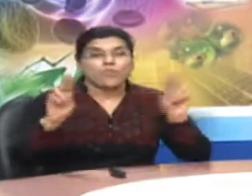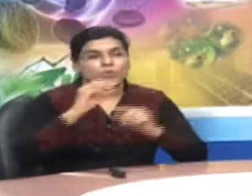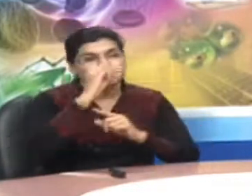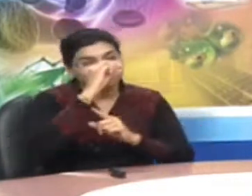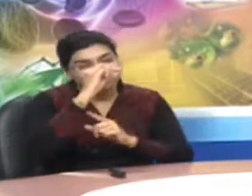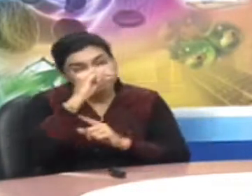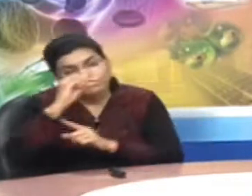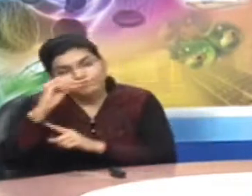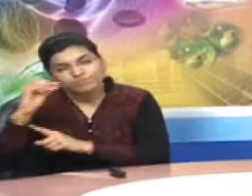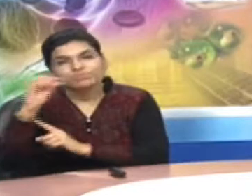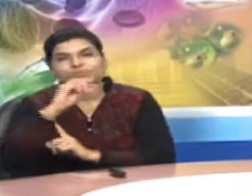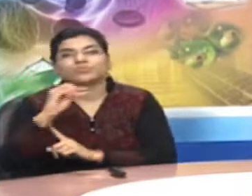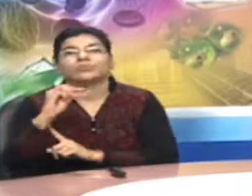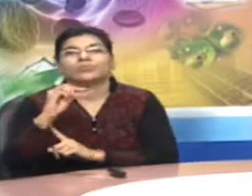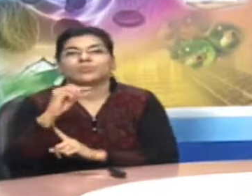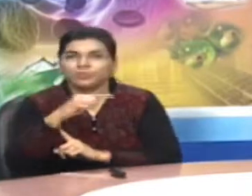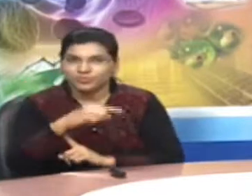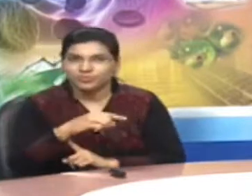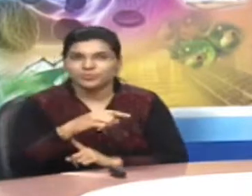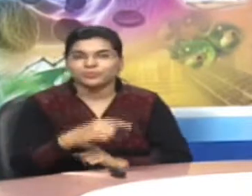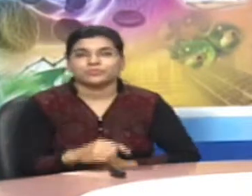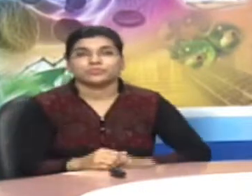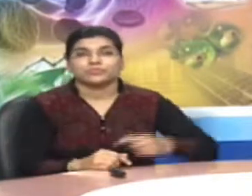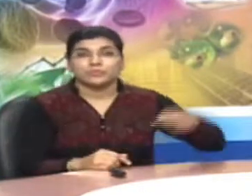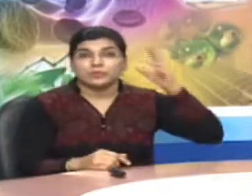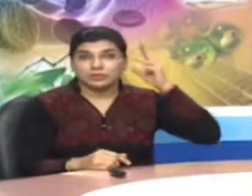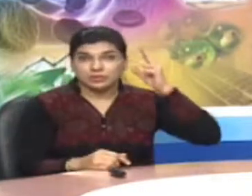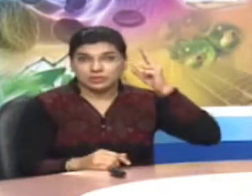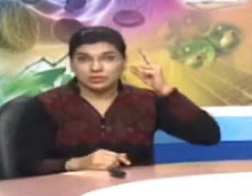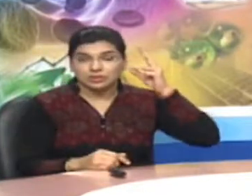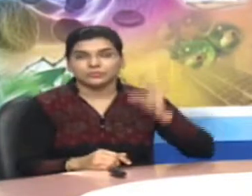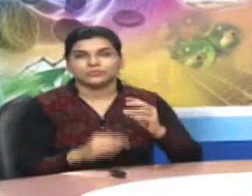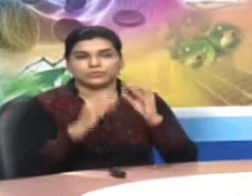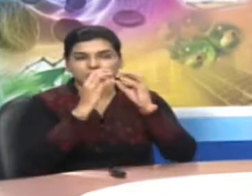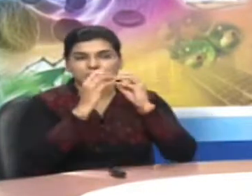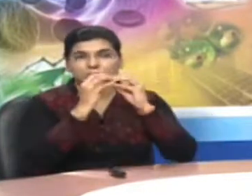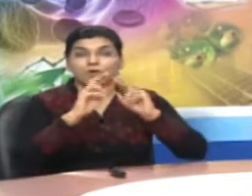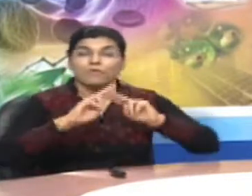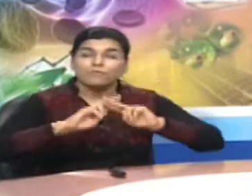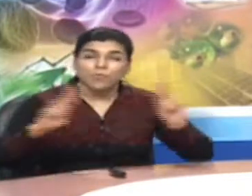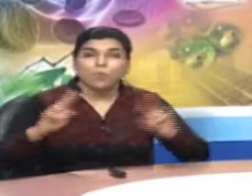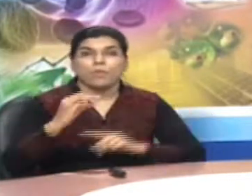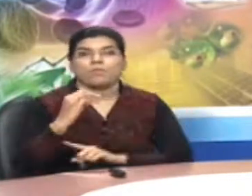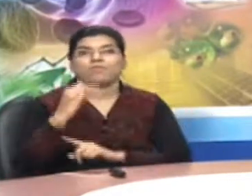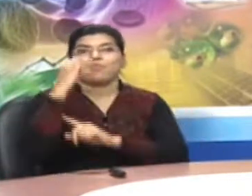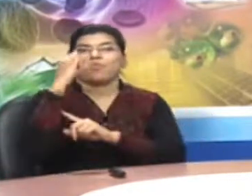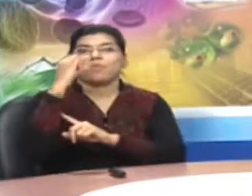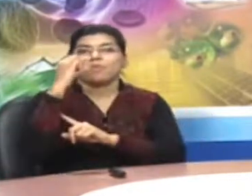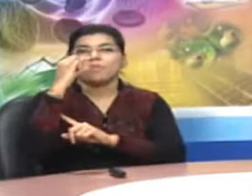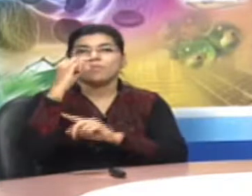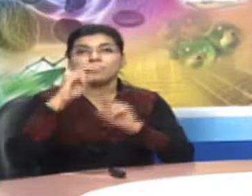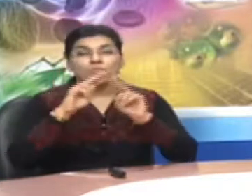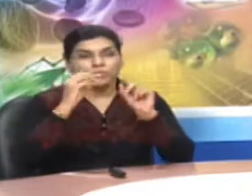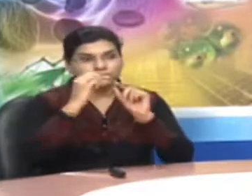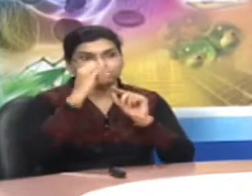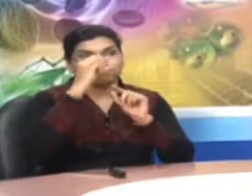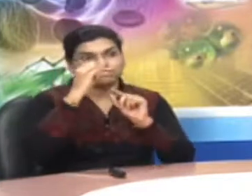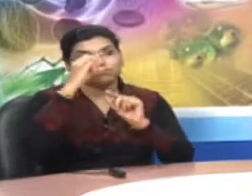in which if all the initials are small, uppercase in which all the initials are